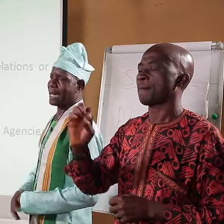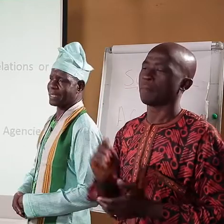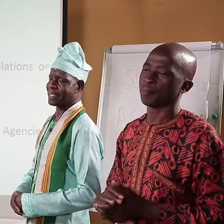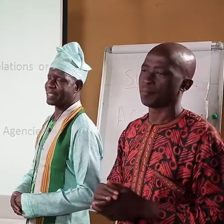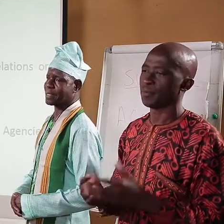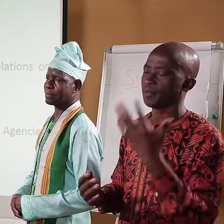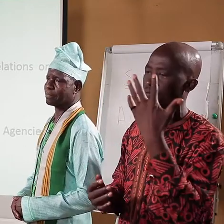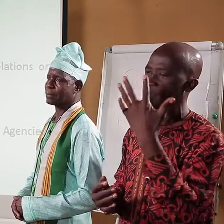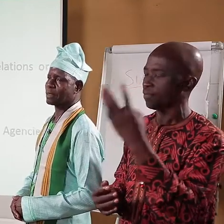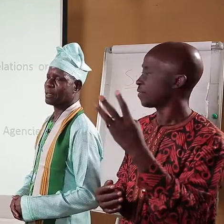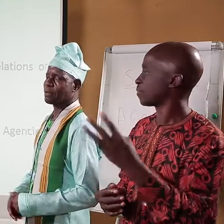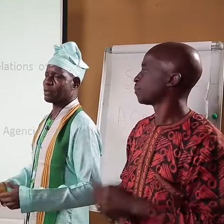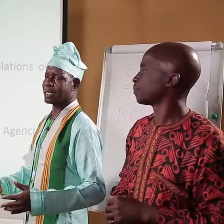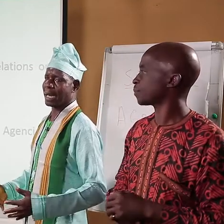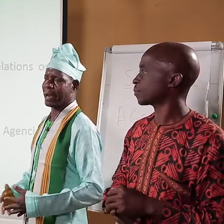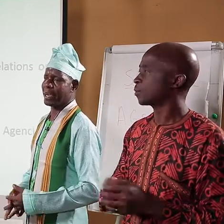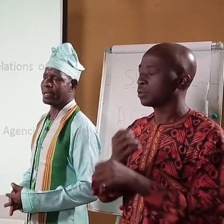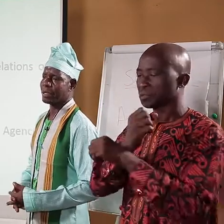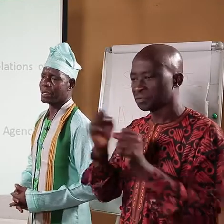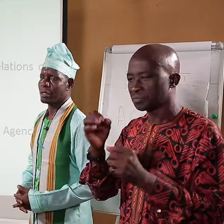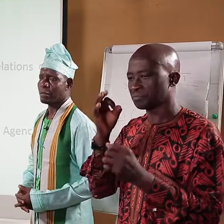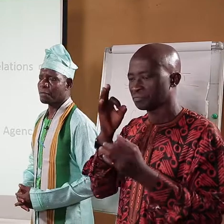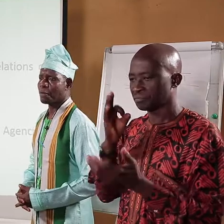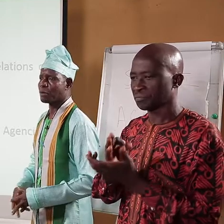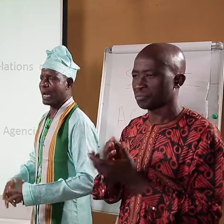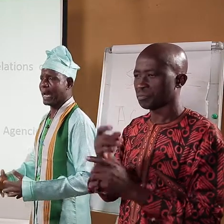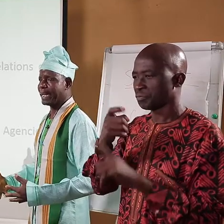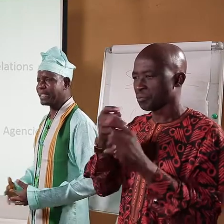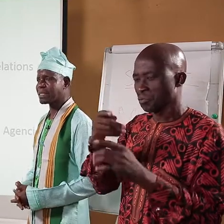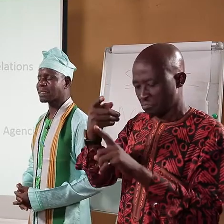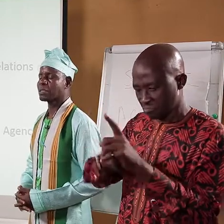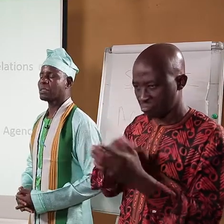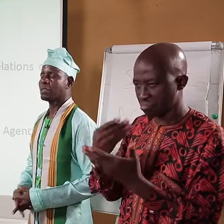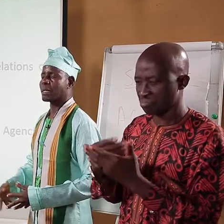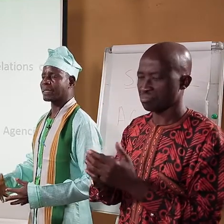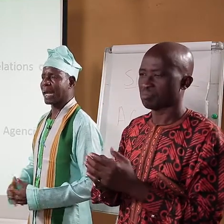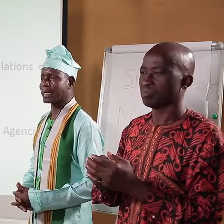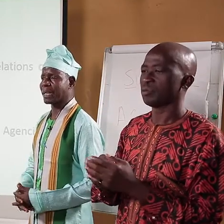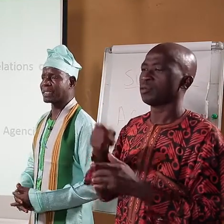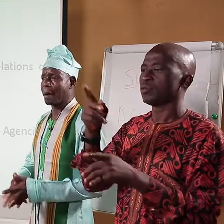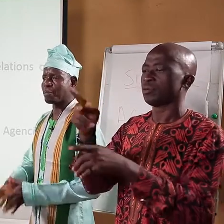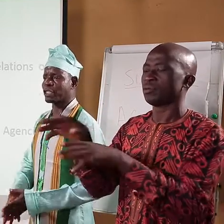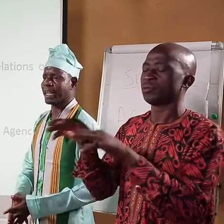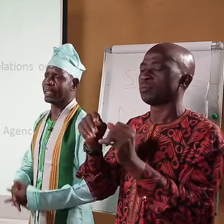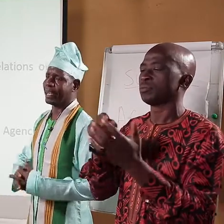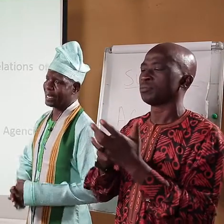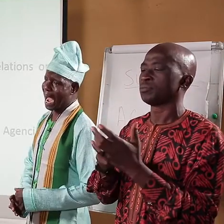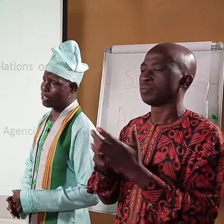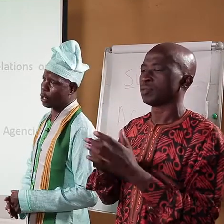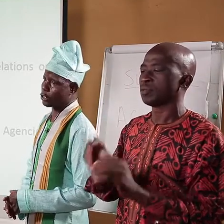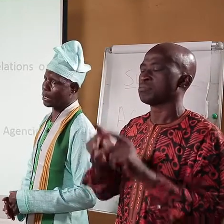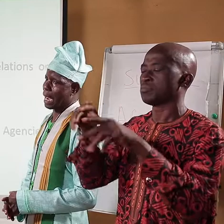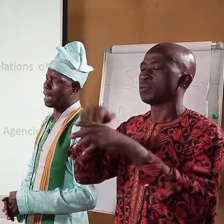safe finance. From your salary, from your earnings, you can take this and put